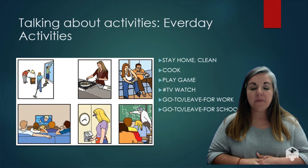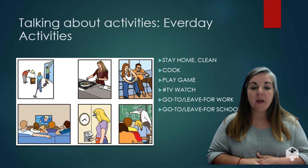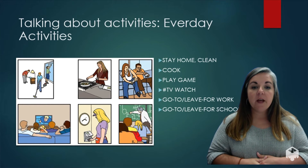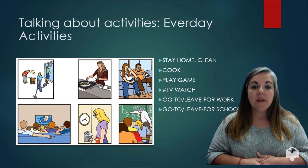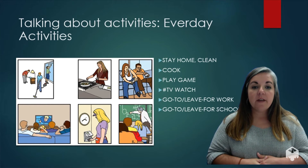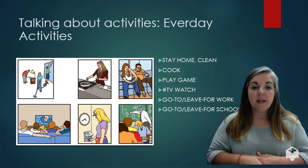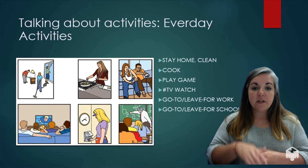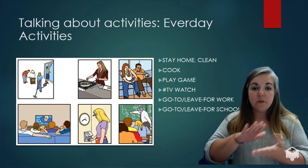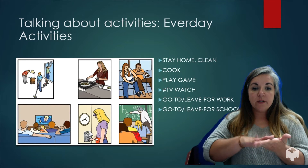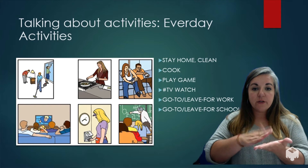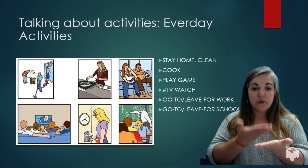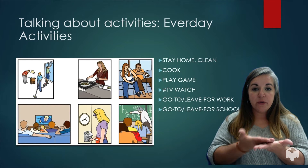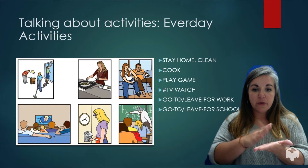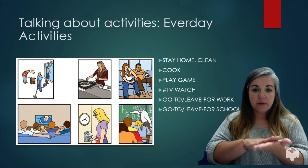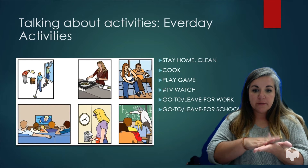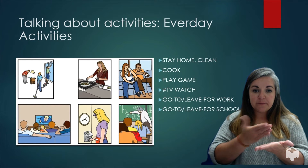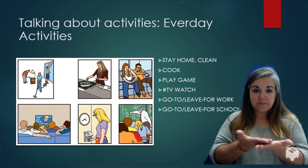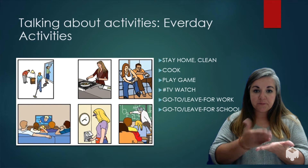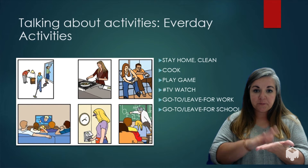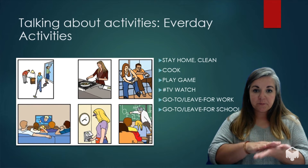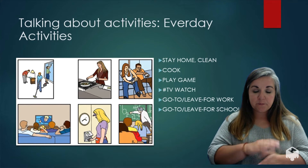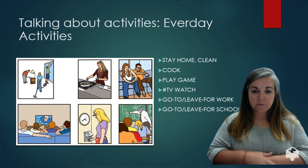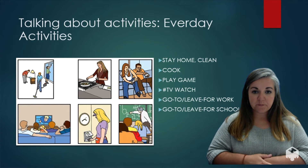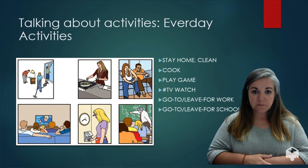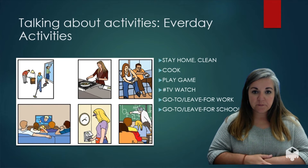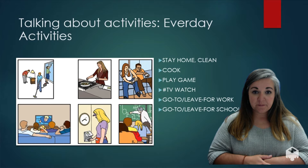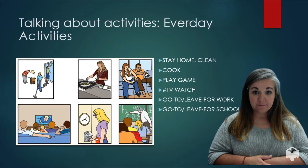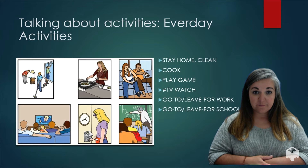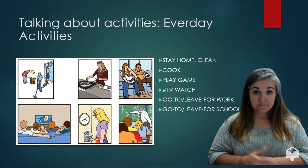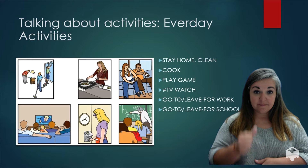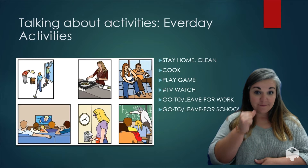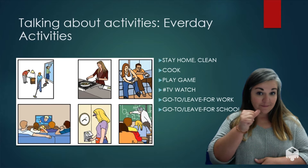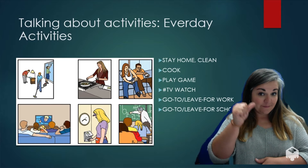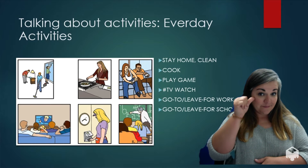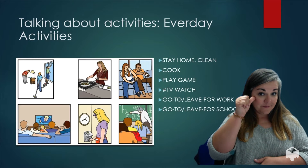okay. The next one is cook.